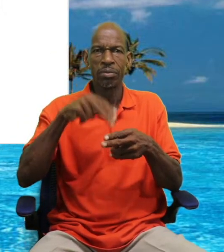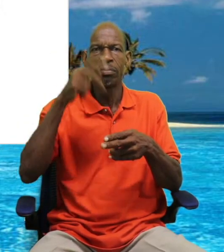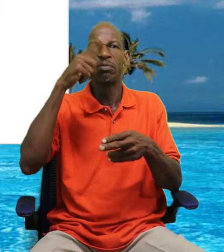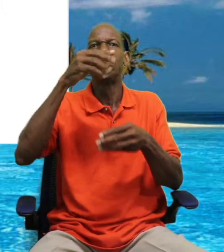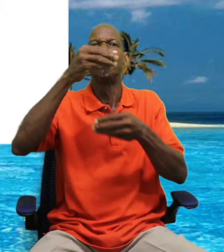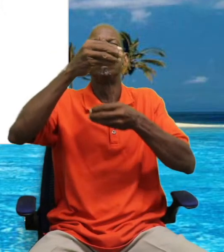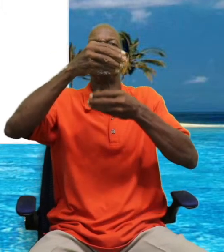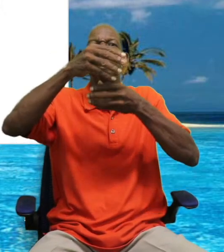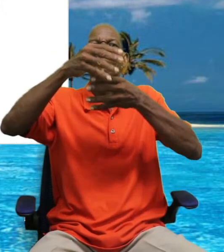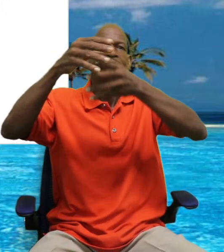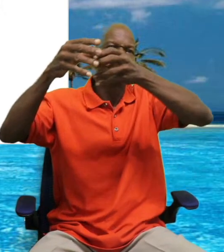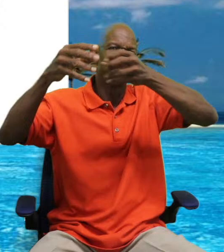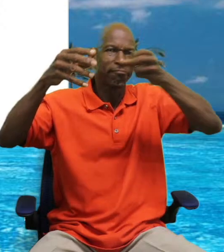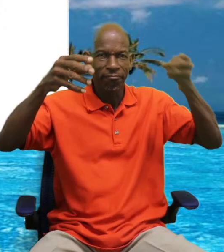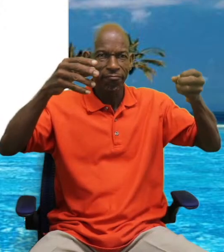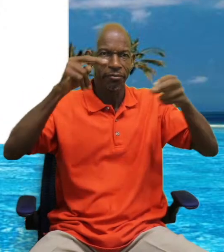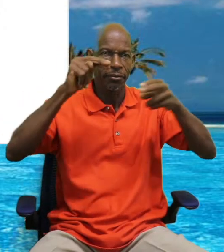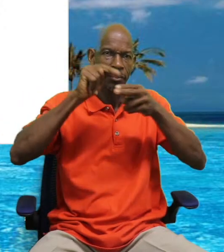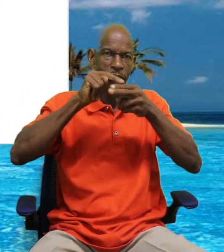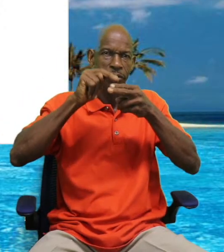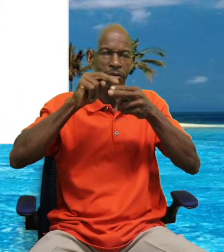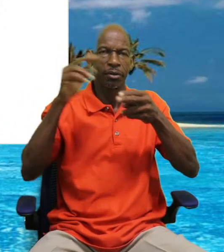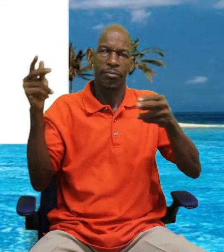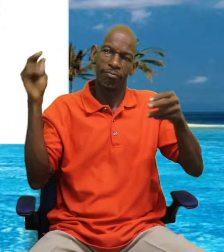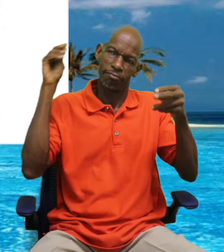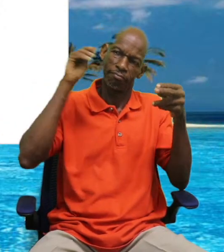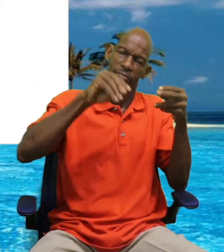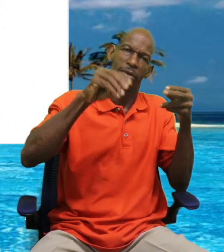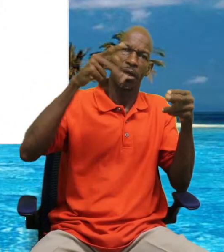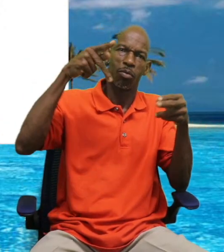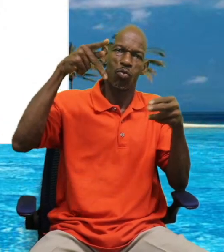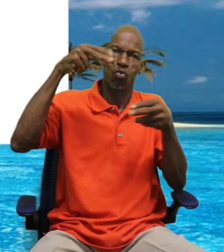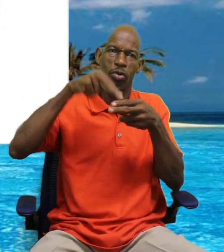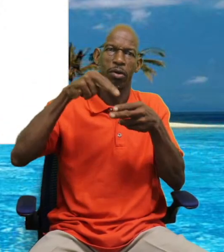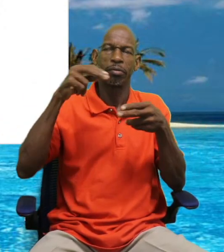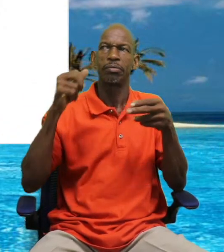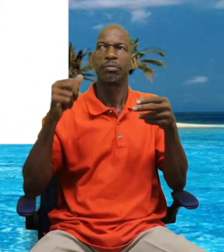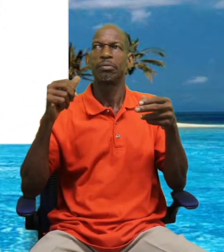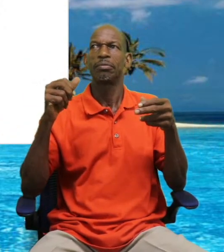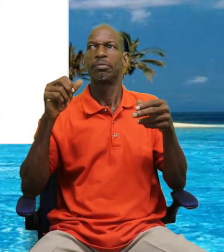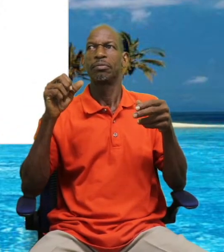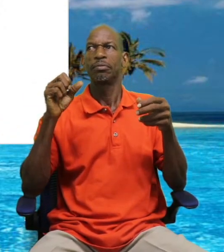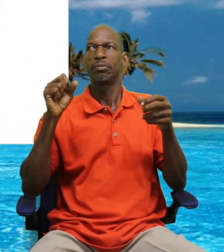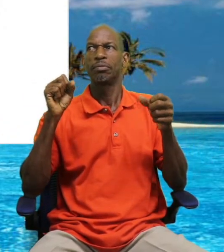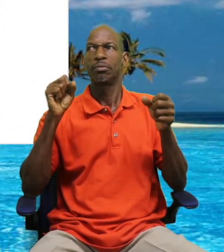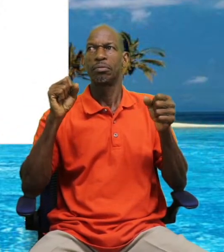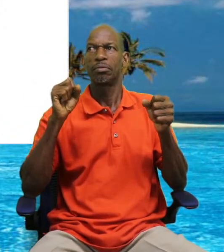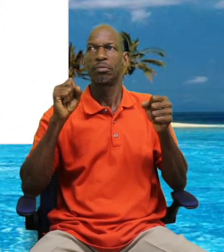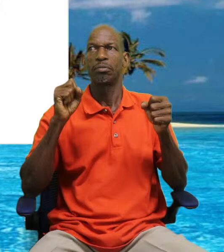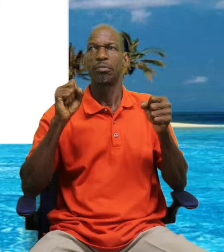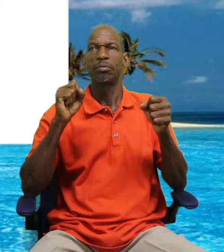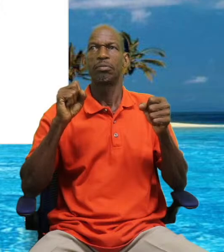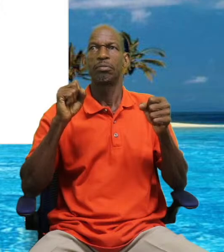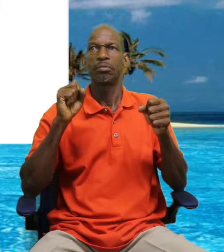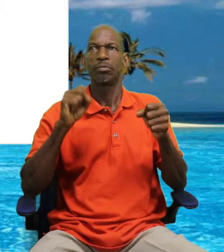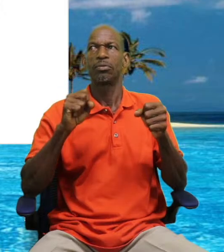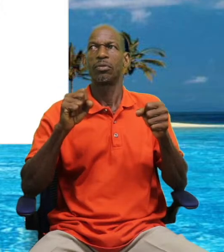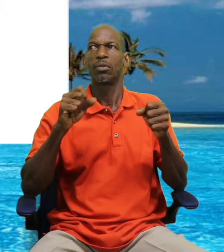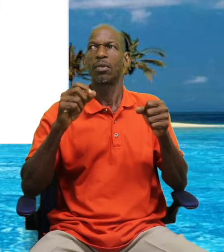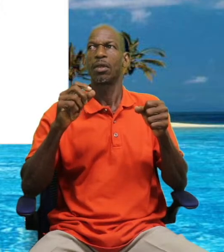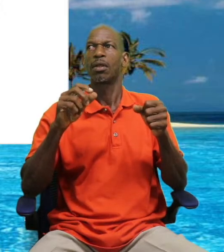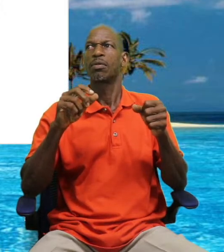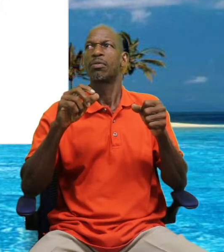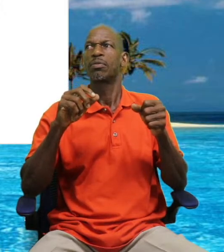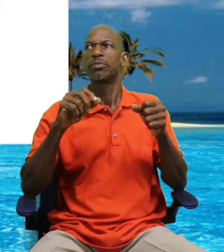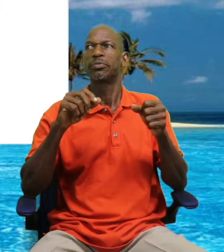the kind of noun they're replacing is the subject in the sentence. So we have pronouns, we call the pronouns called